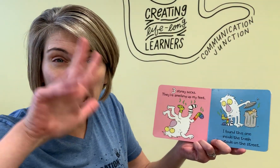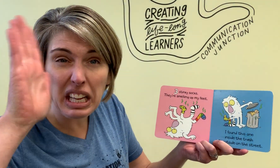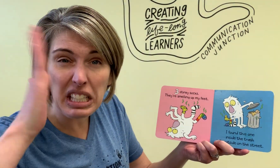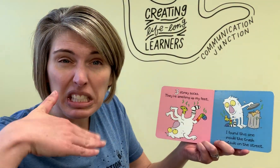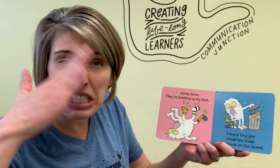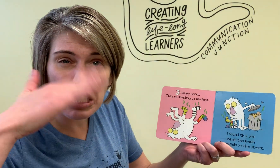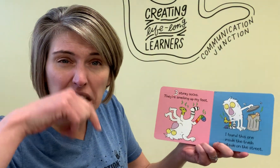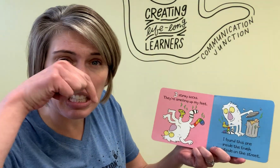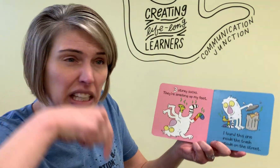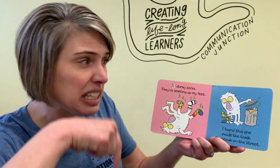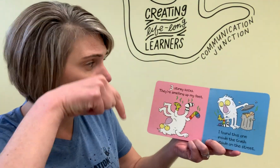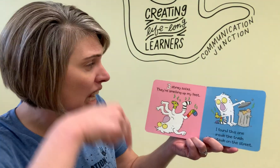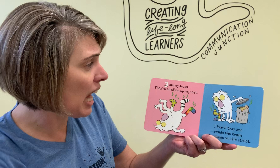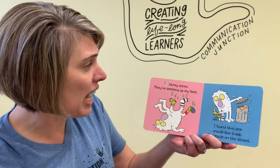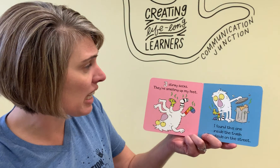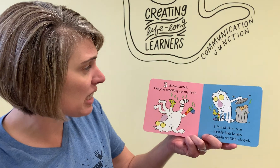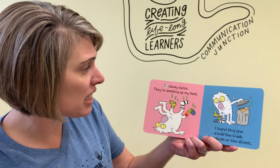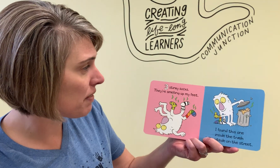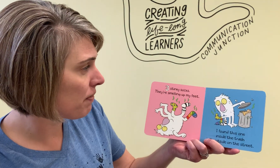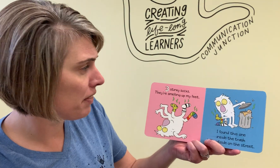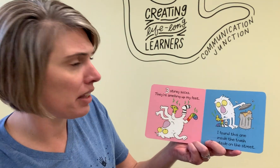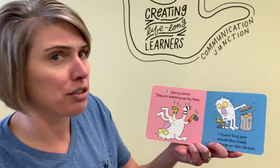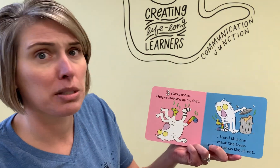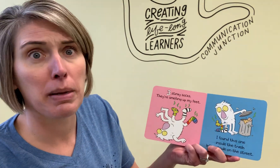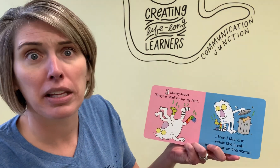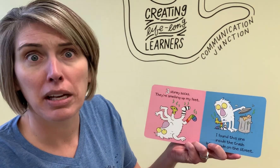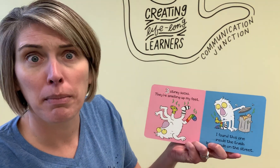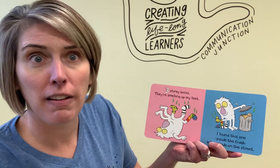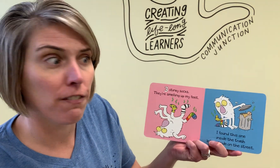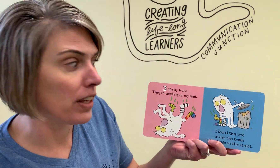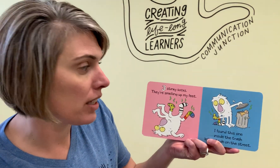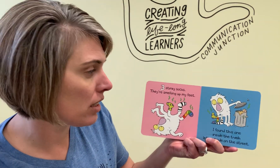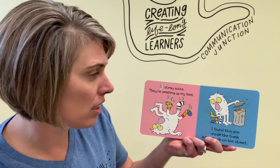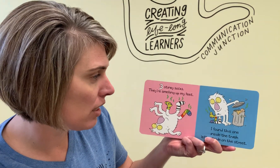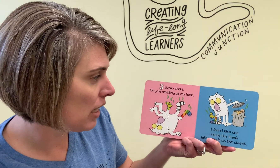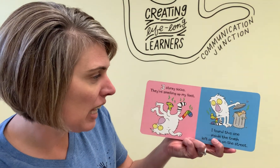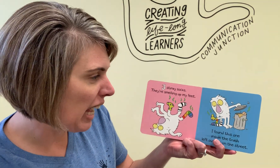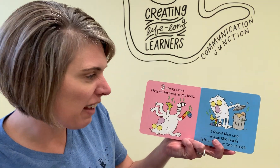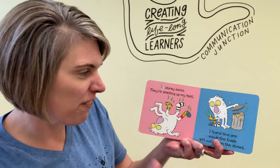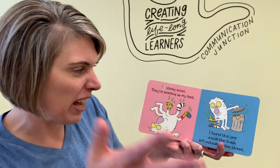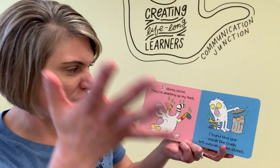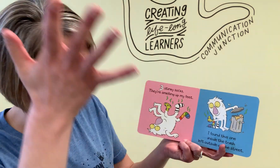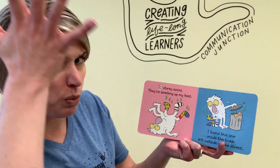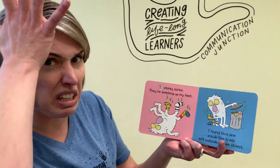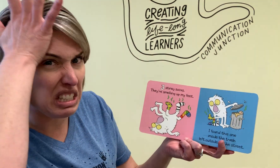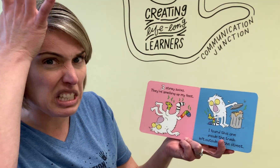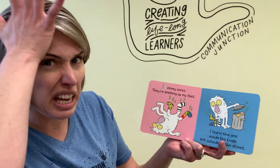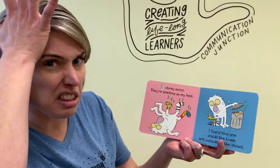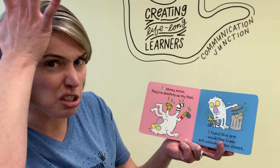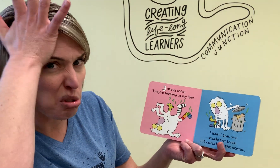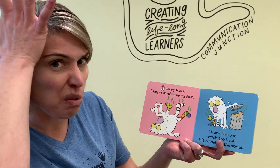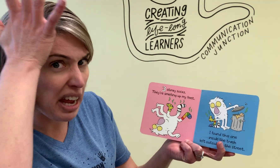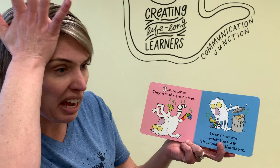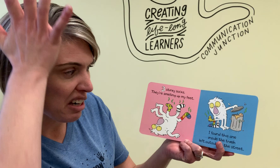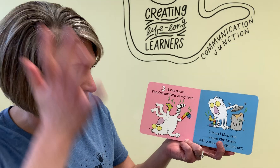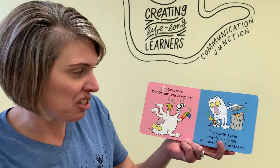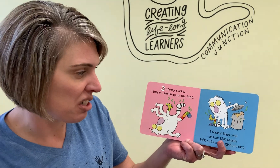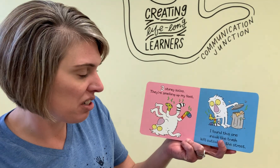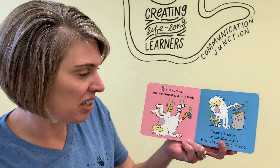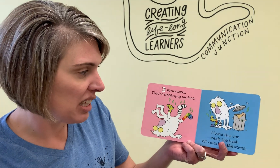3 stinky socks. They're smelling up my feet. I found this one inside the trash,